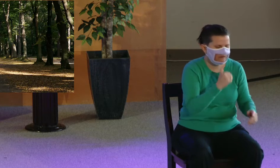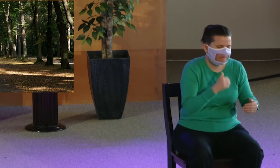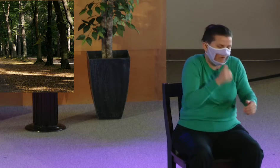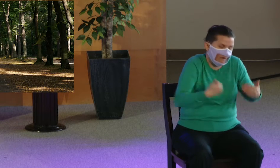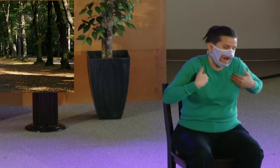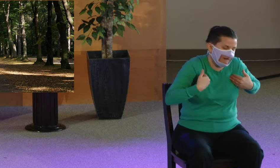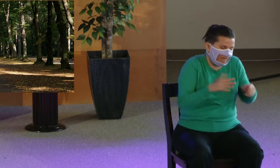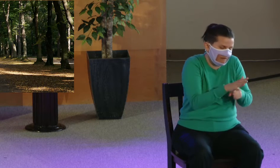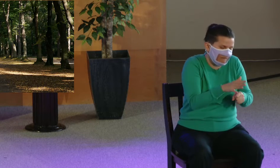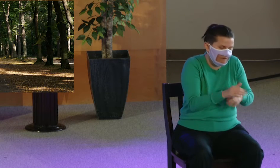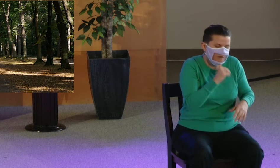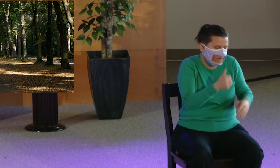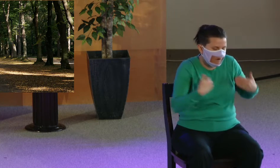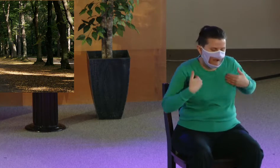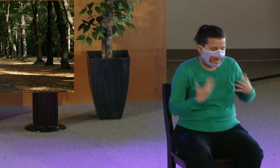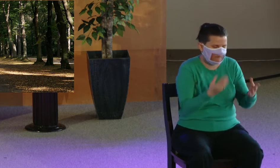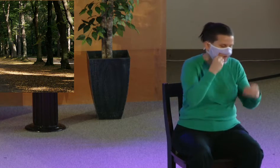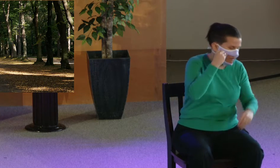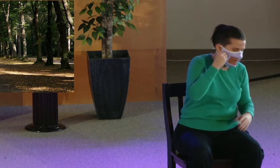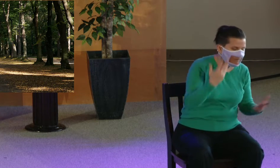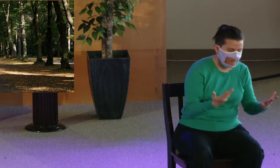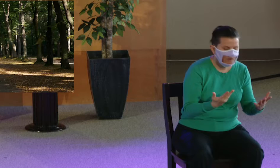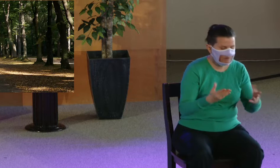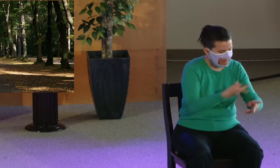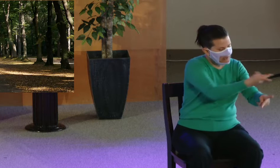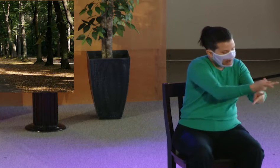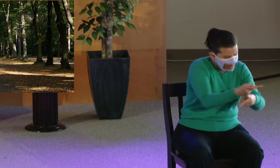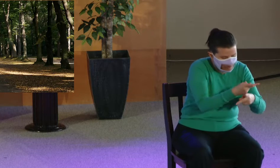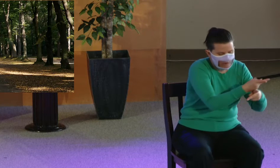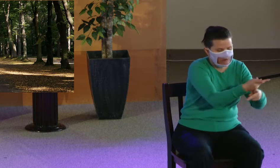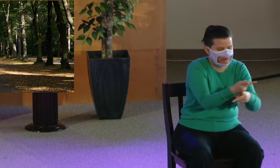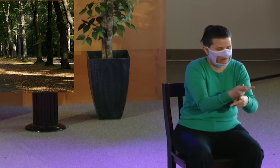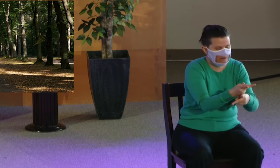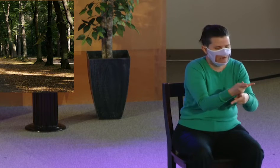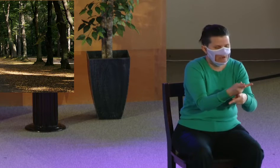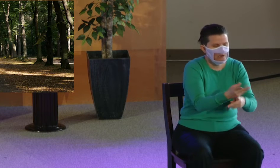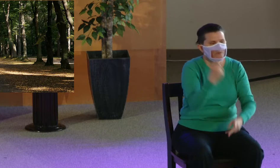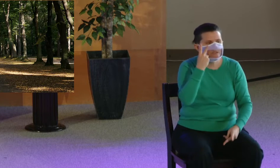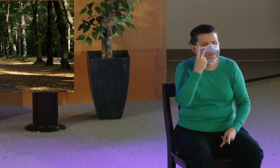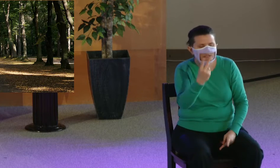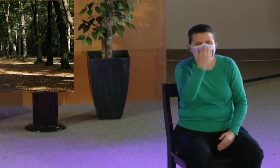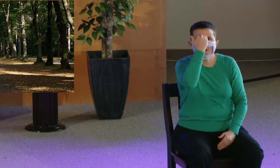love permeating consciousness and awakening folks to their truth.